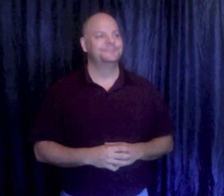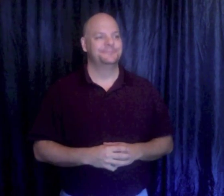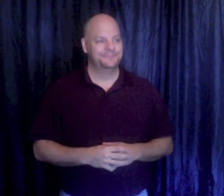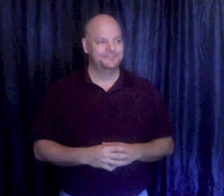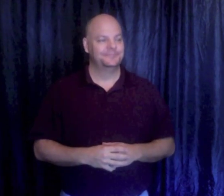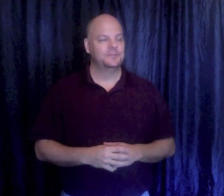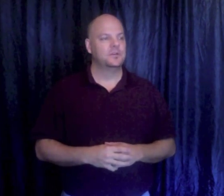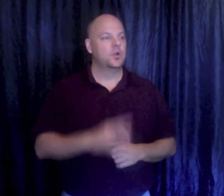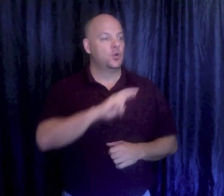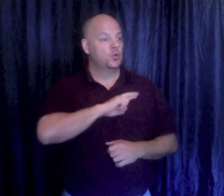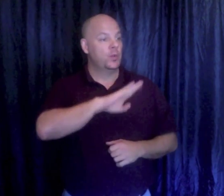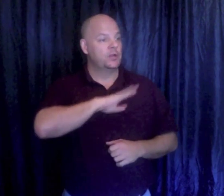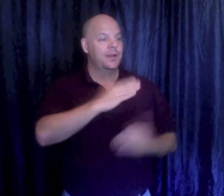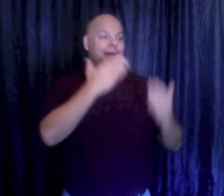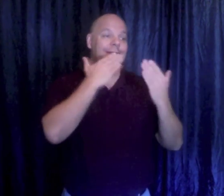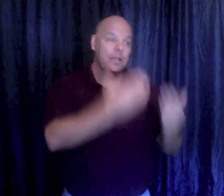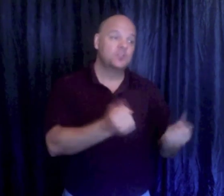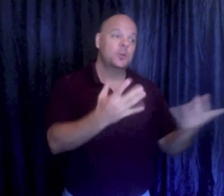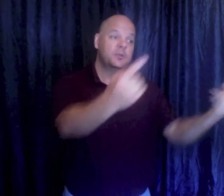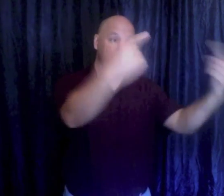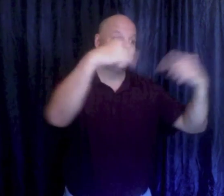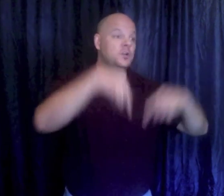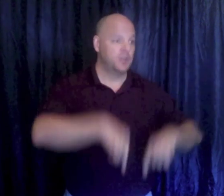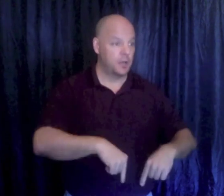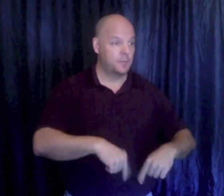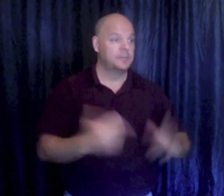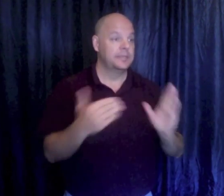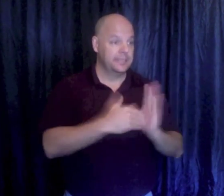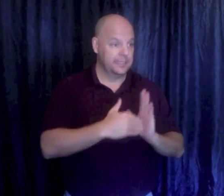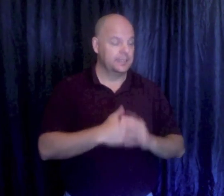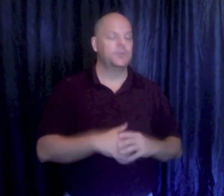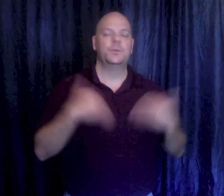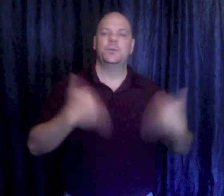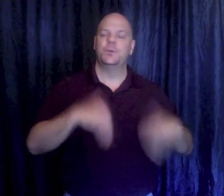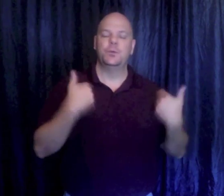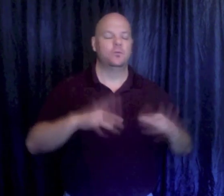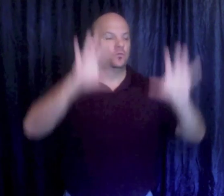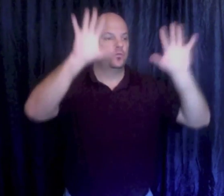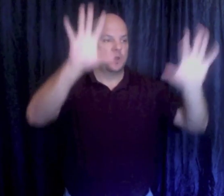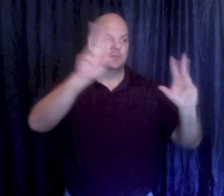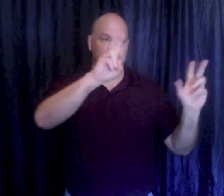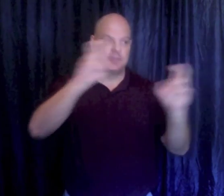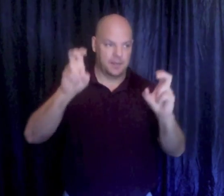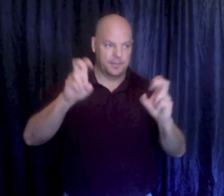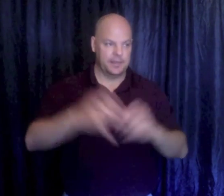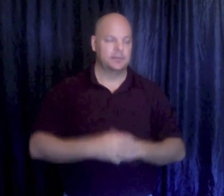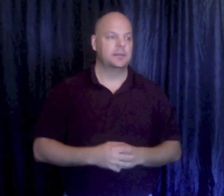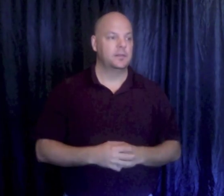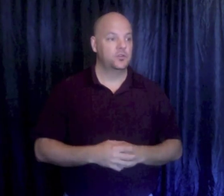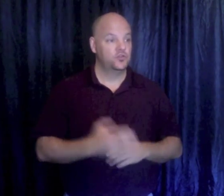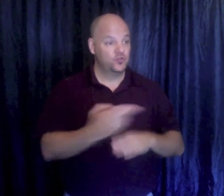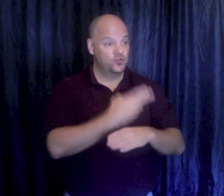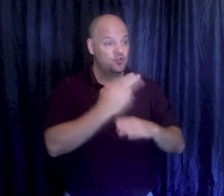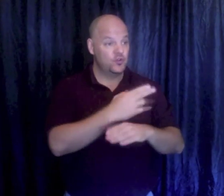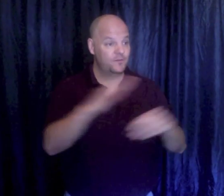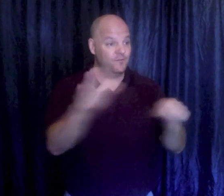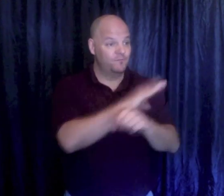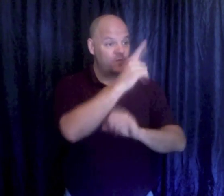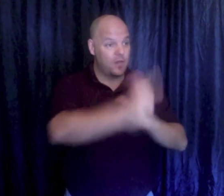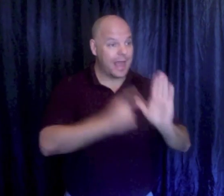Richard, I want to thank you so much for coming on here again tonight. Great topic. And you filled up a whole hour. As I was sitting here listening, I